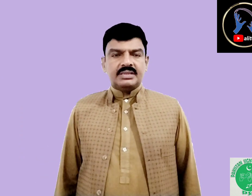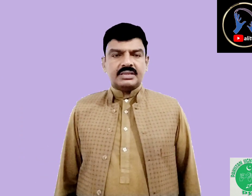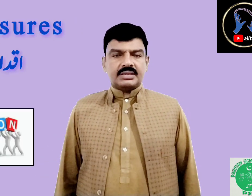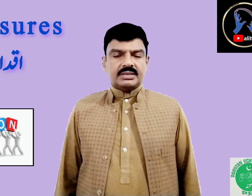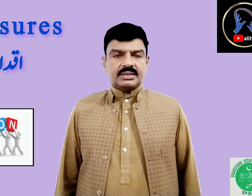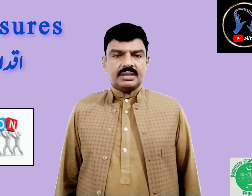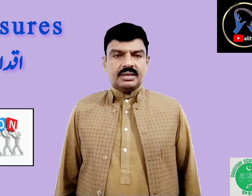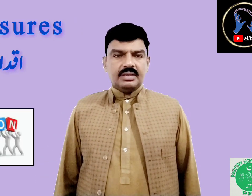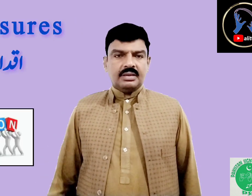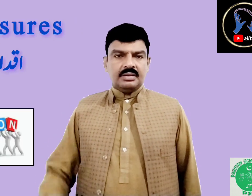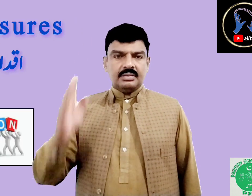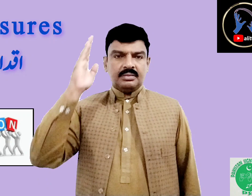measures